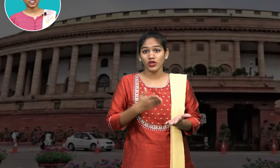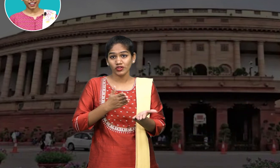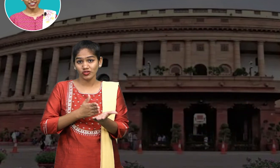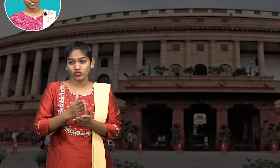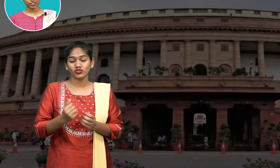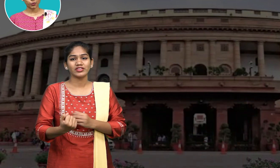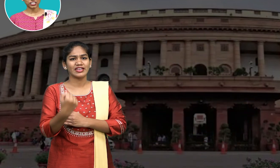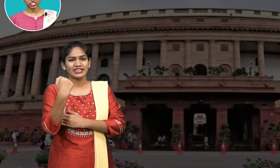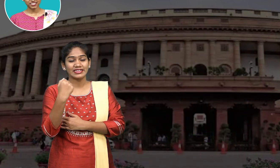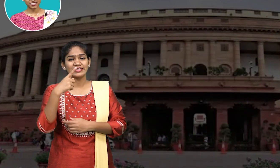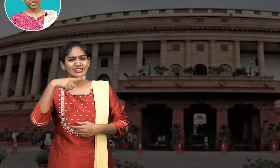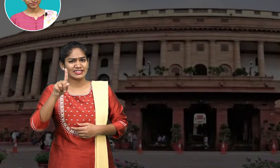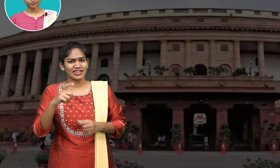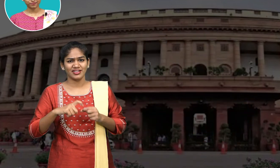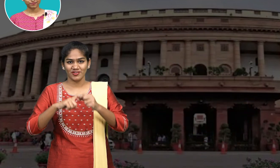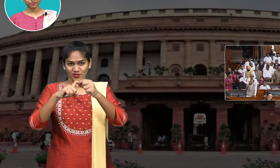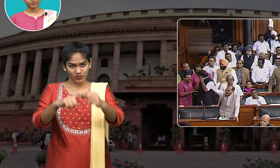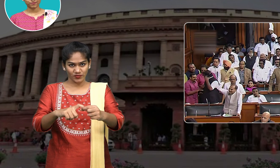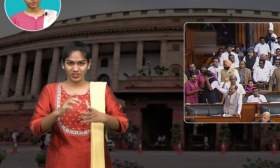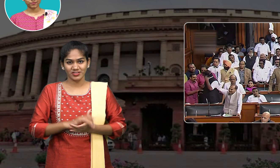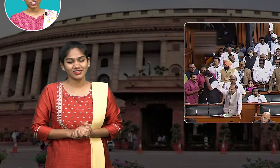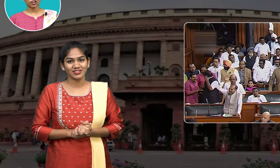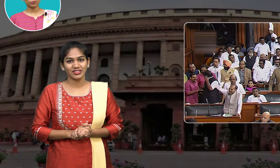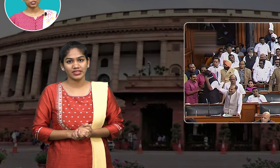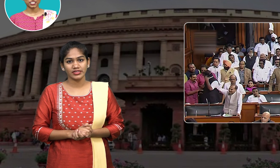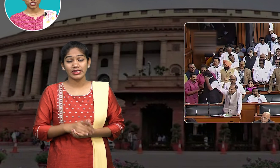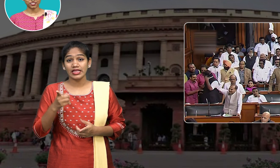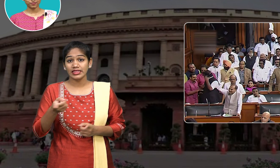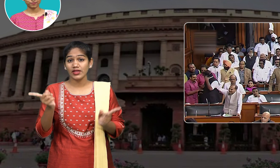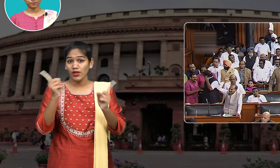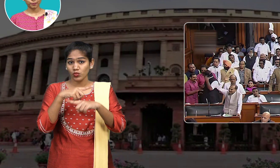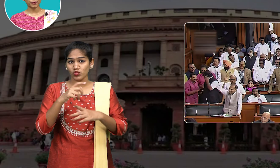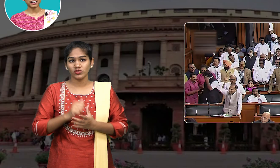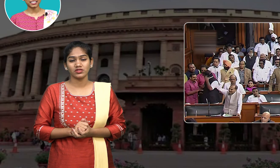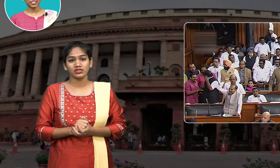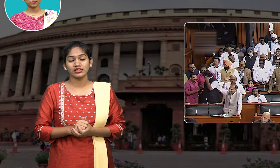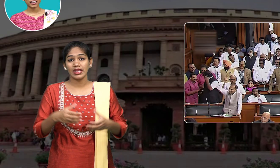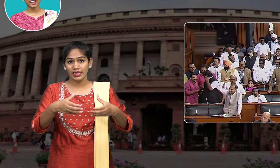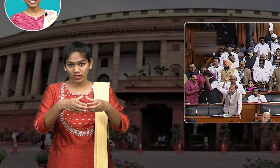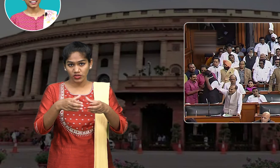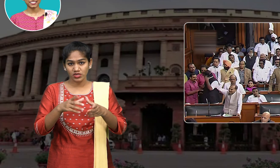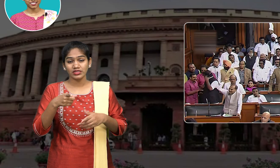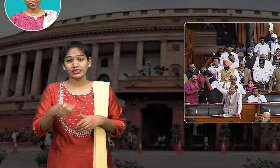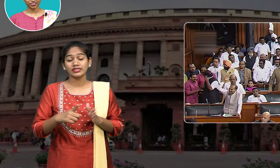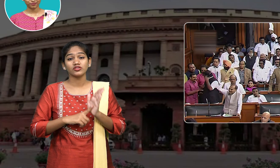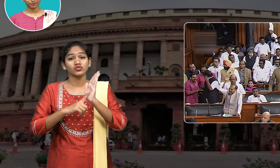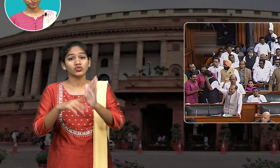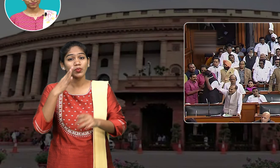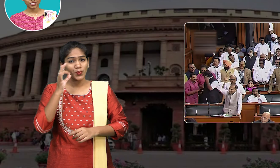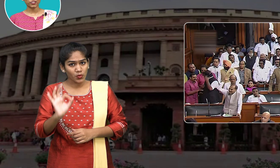Through the right questions, the opposition party highlights